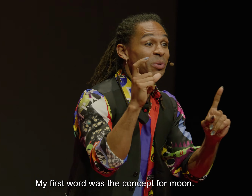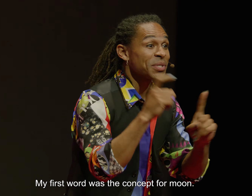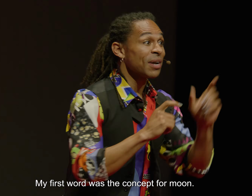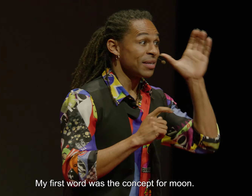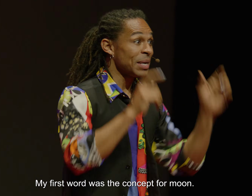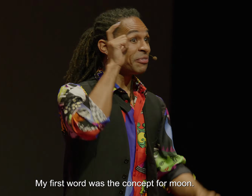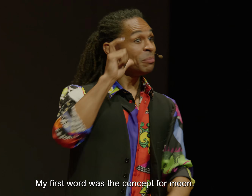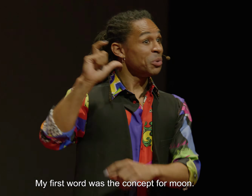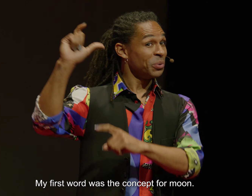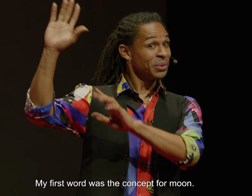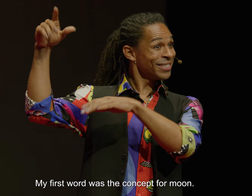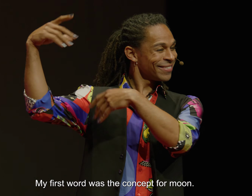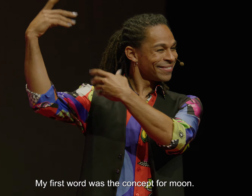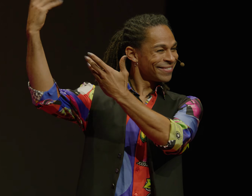was the concept for moon.